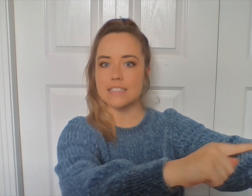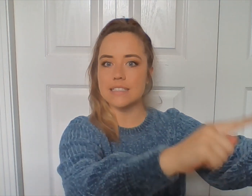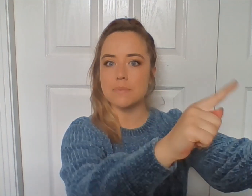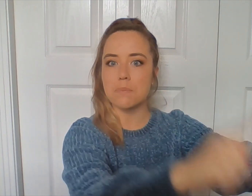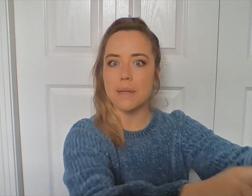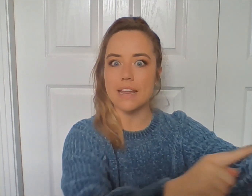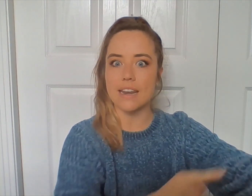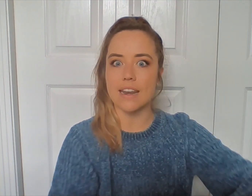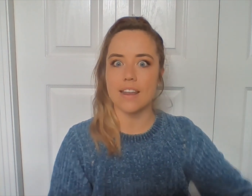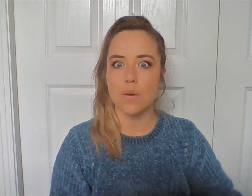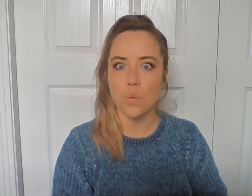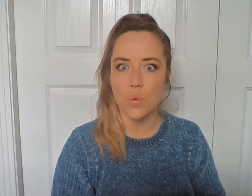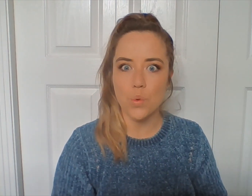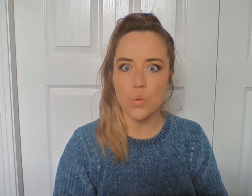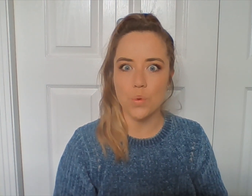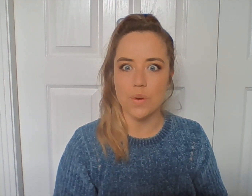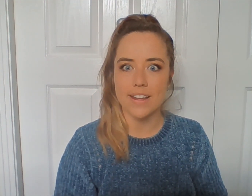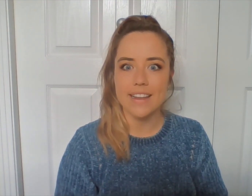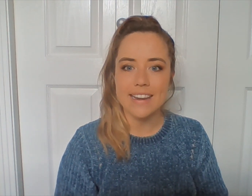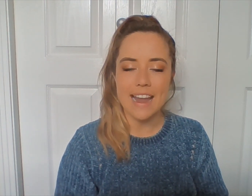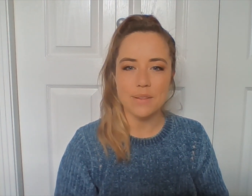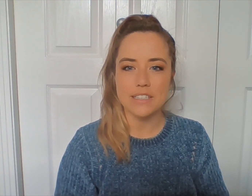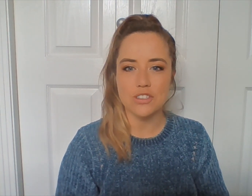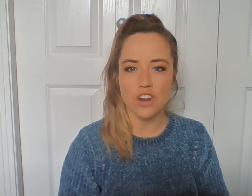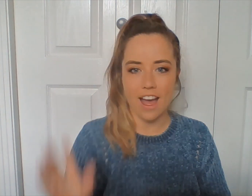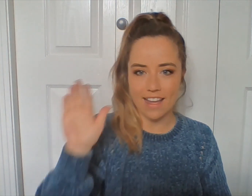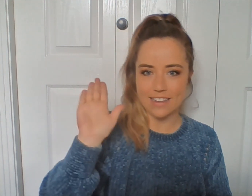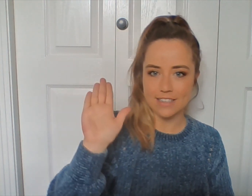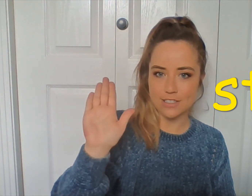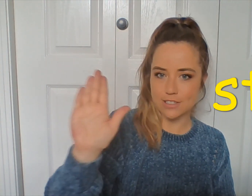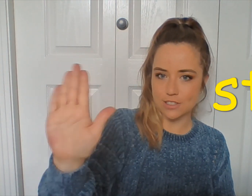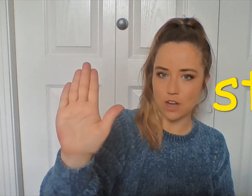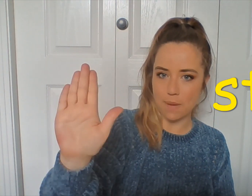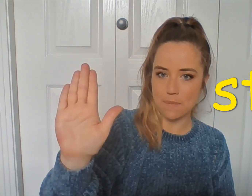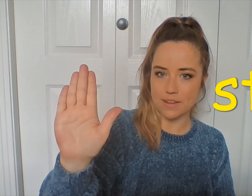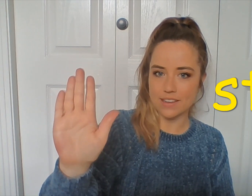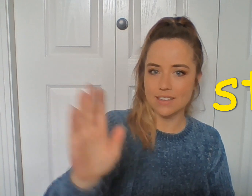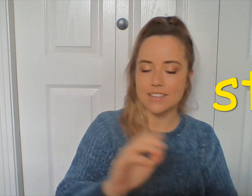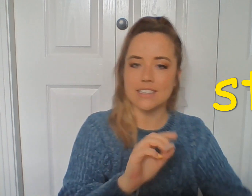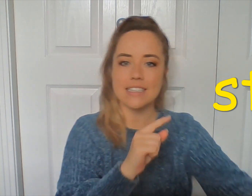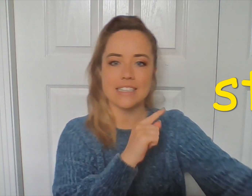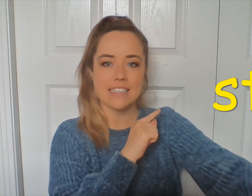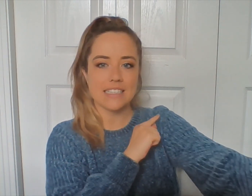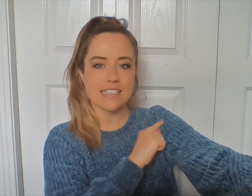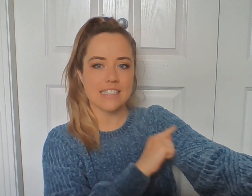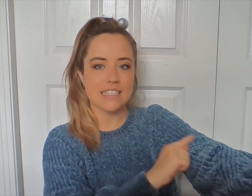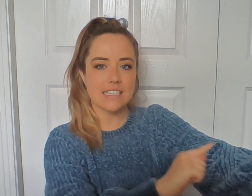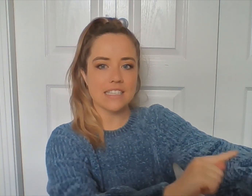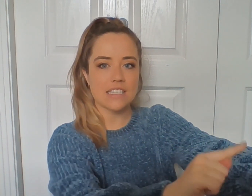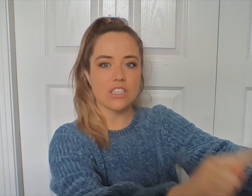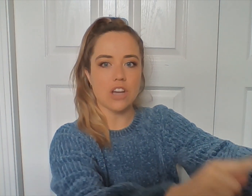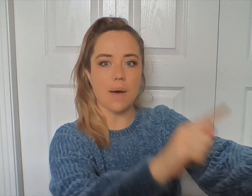Spin. Spin. Now let's try stop. Stop.